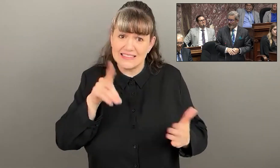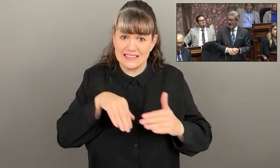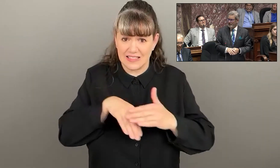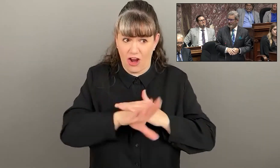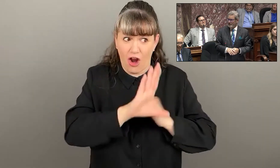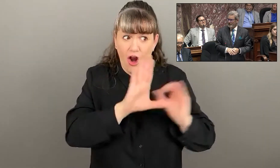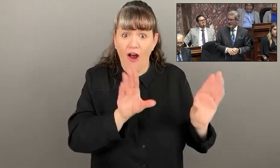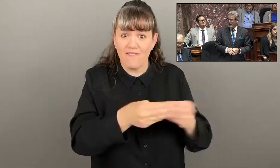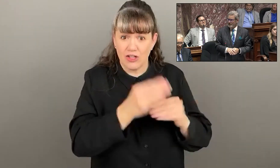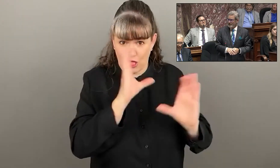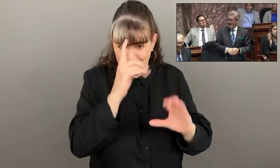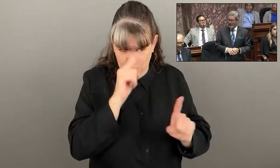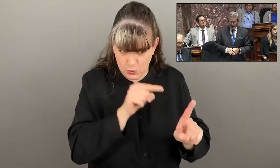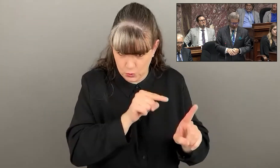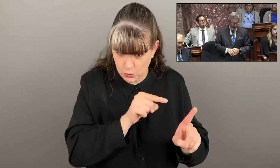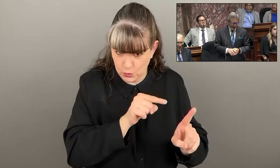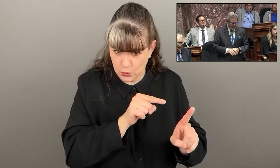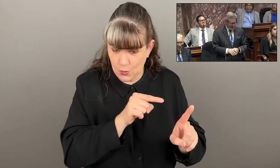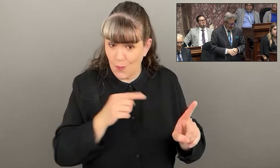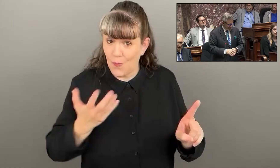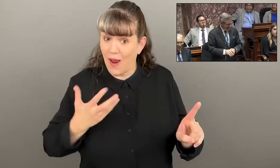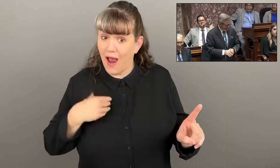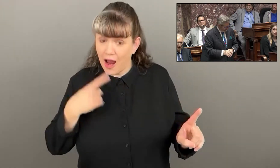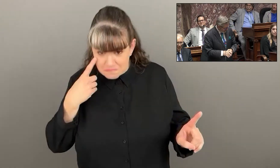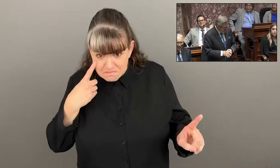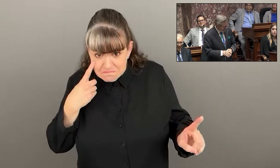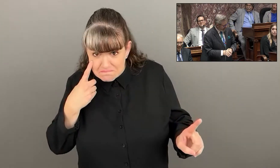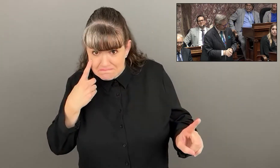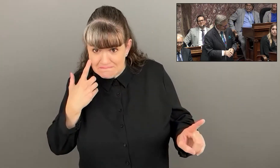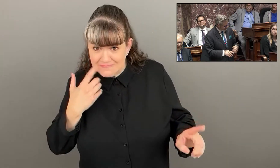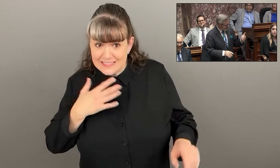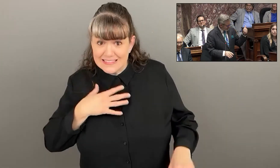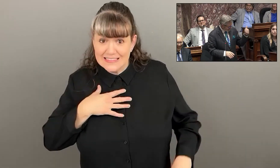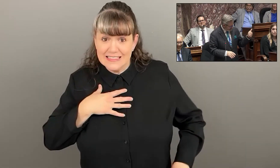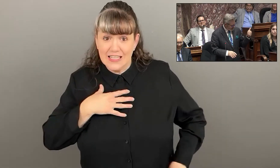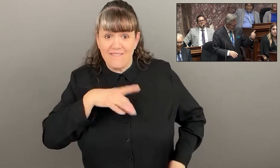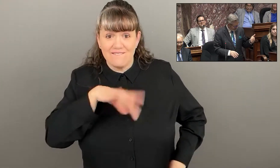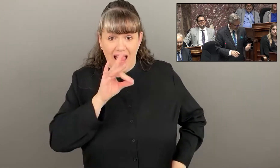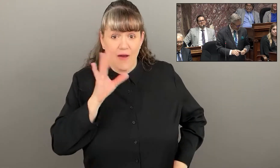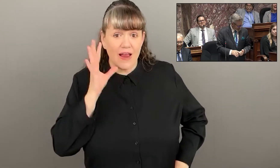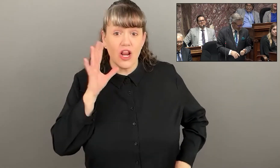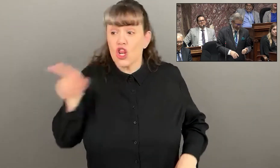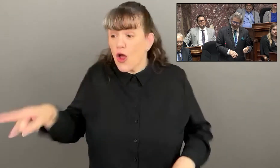I find? You found a cat and you took it away. I found a cat